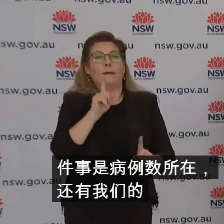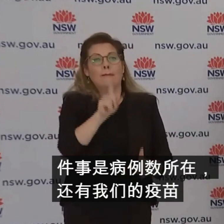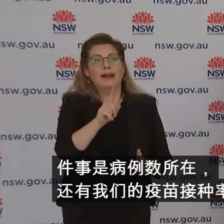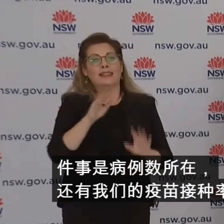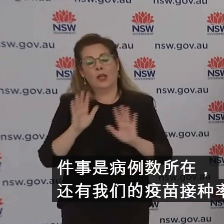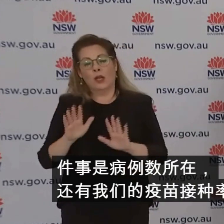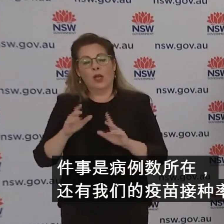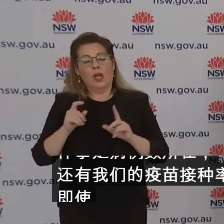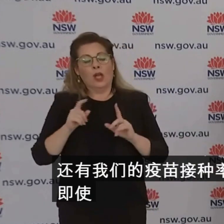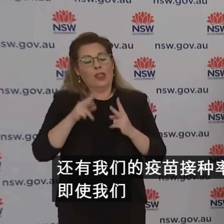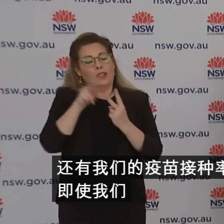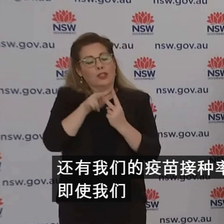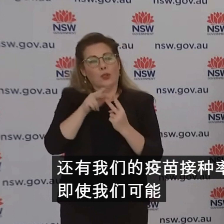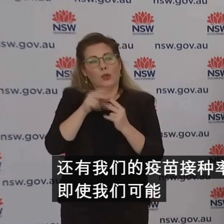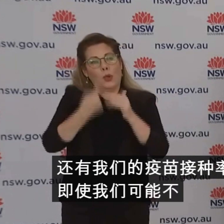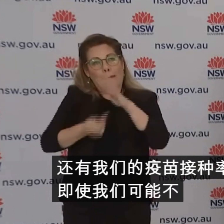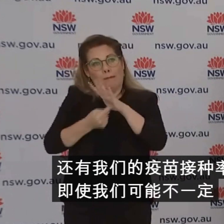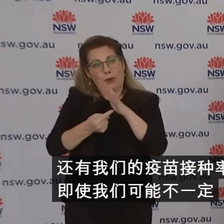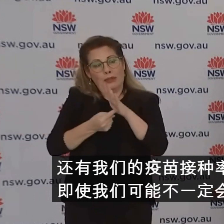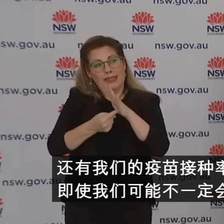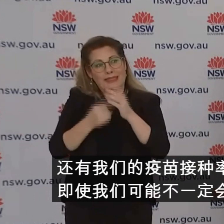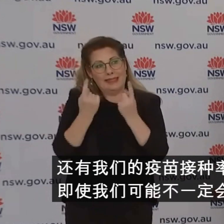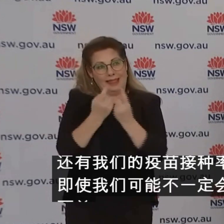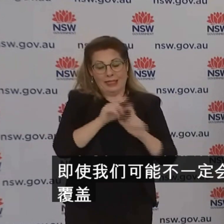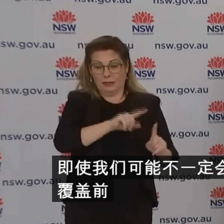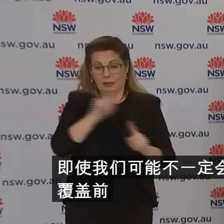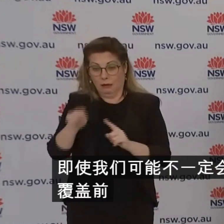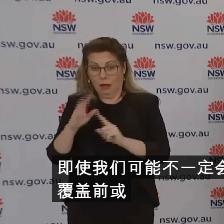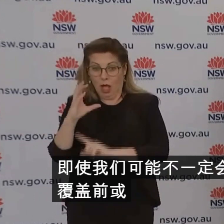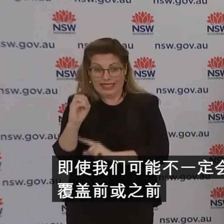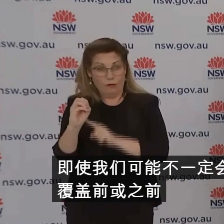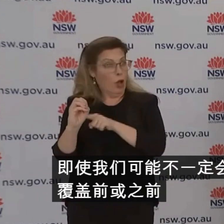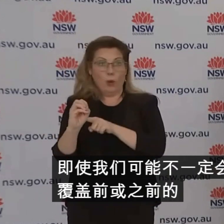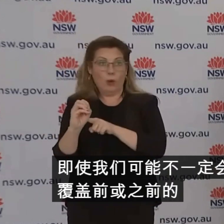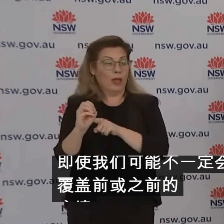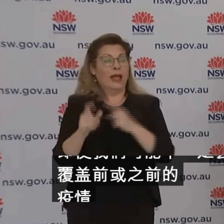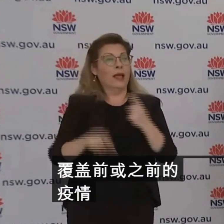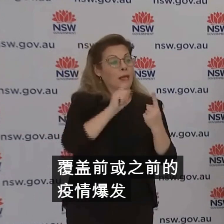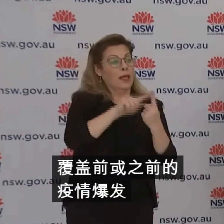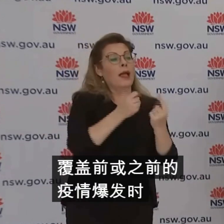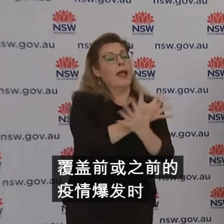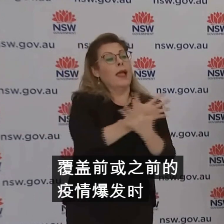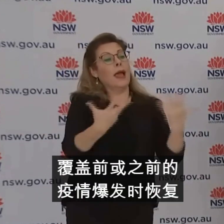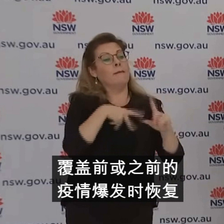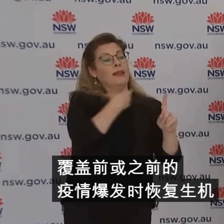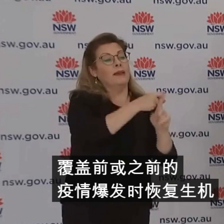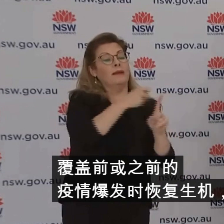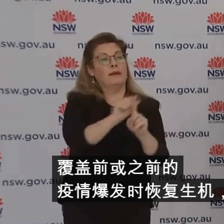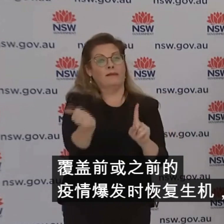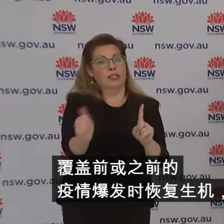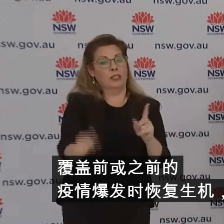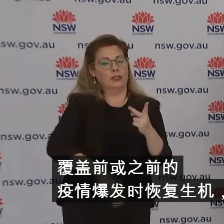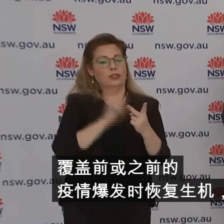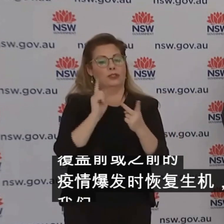our vaccination rate. Because even though we may not necessarily be going back to life pre-COVID or pre this outbreak, we can have